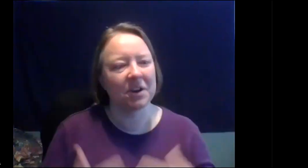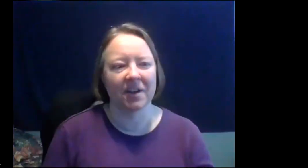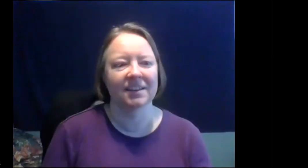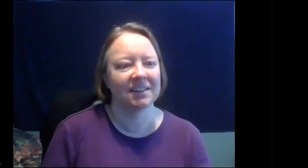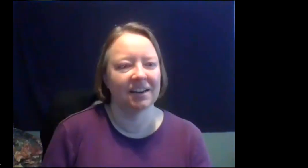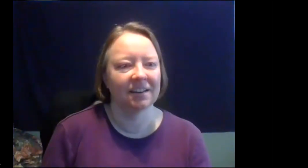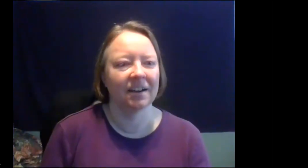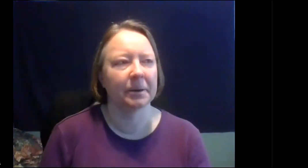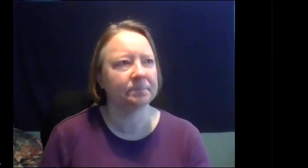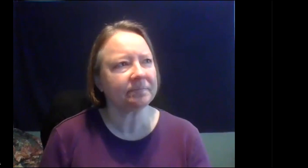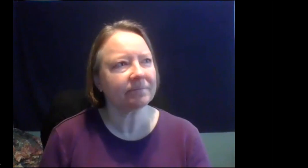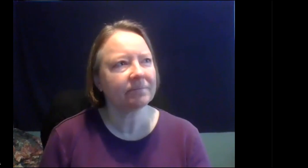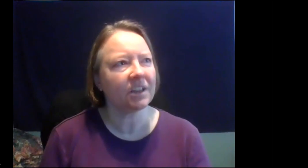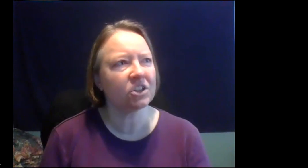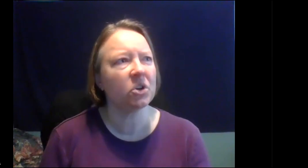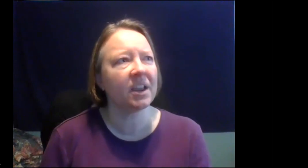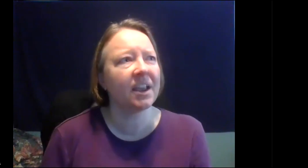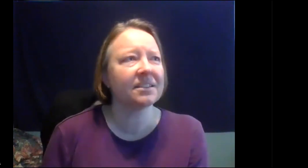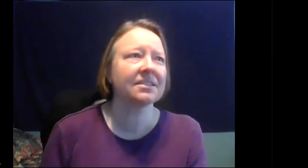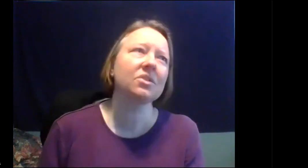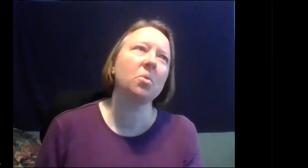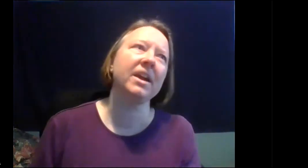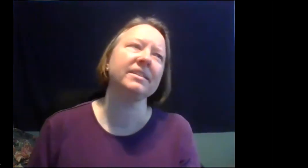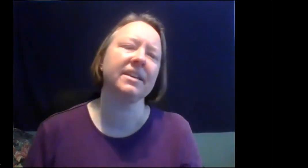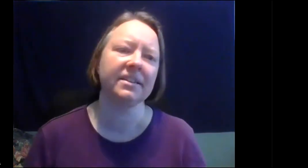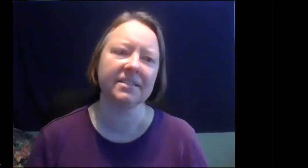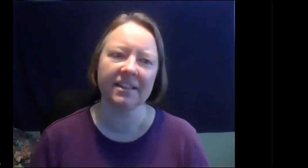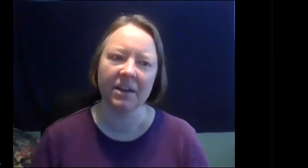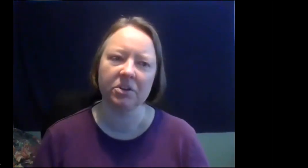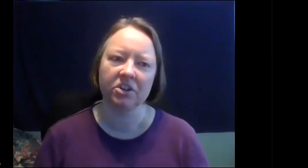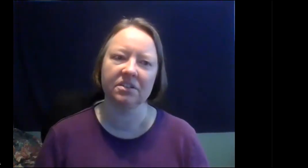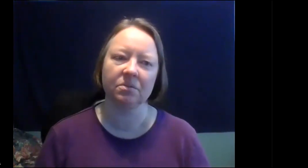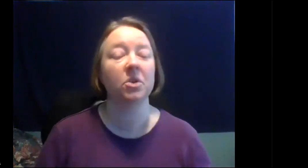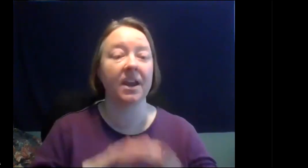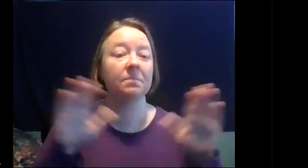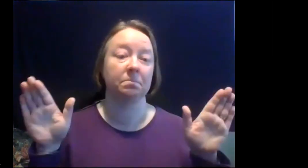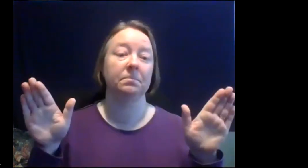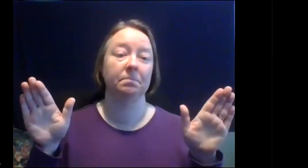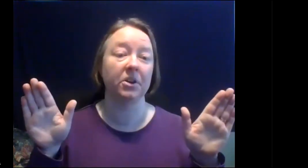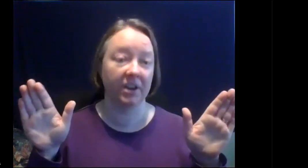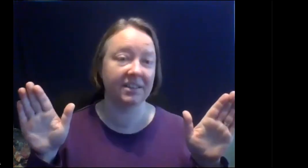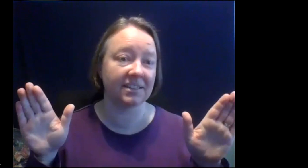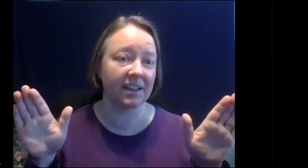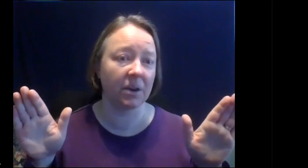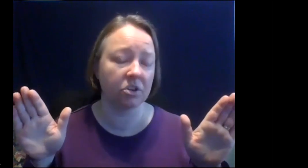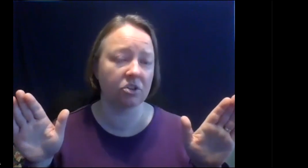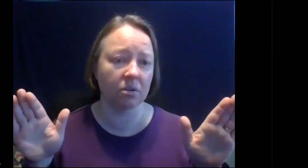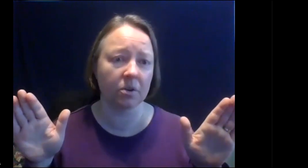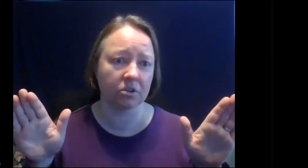very fascinating. So you can't quite say that sign language is, well, you can't, period, say sign language is